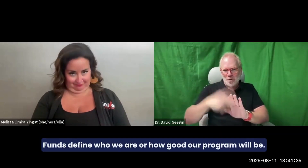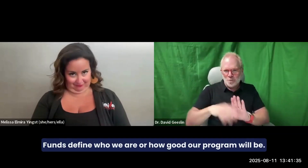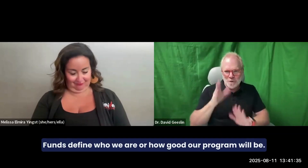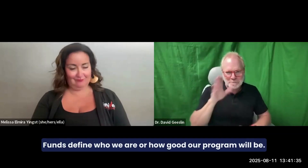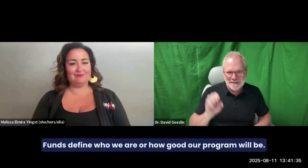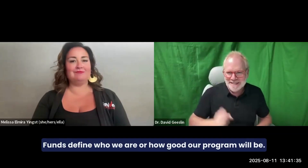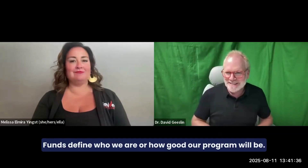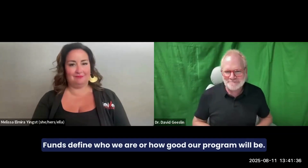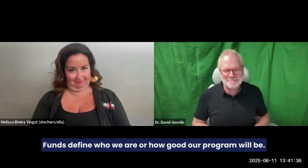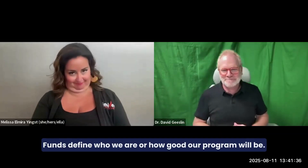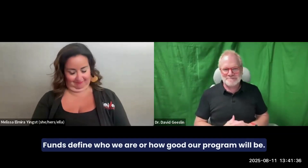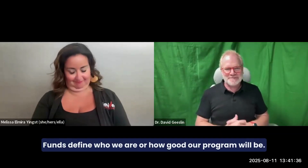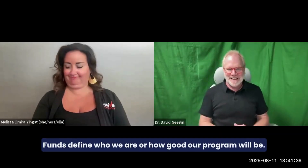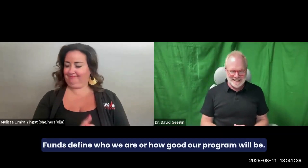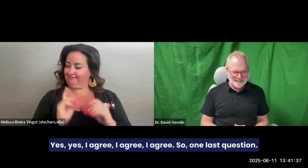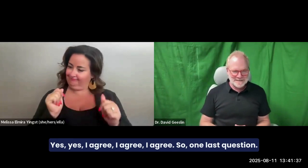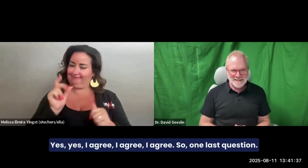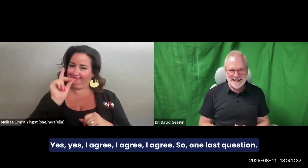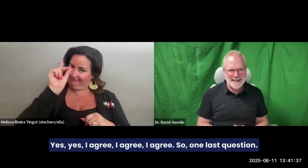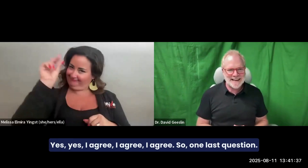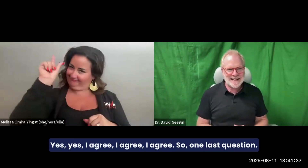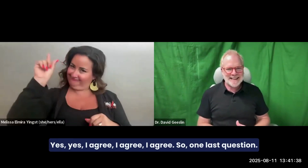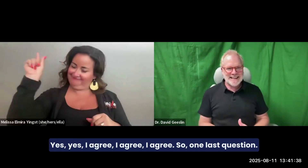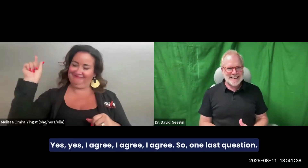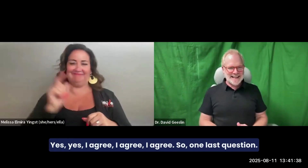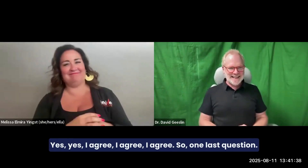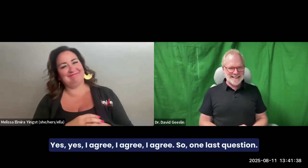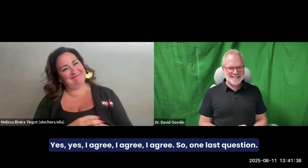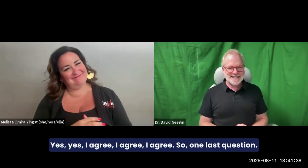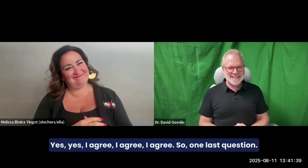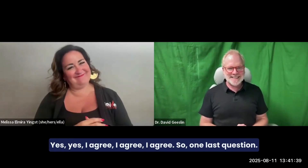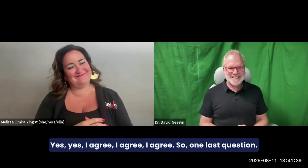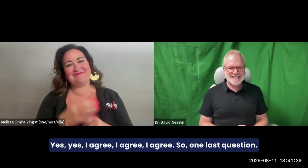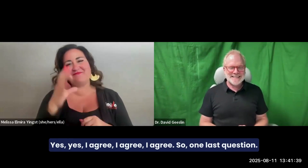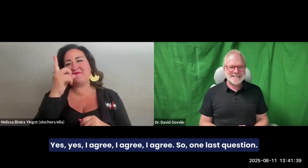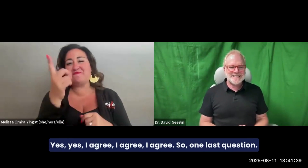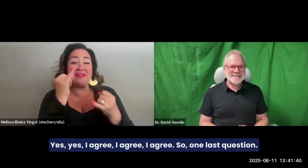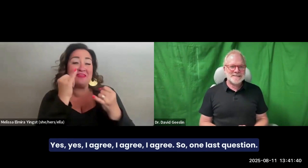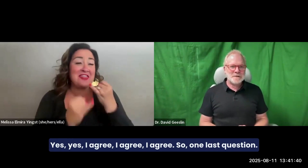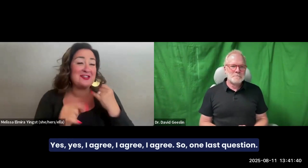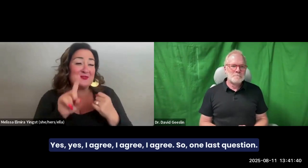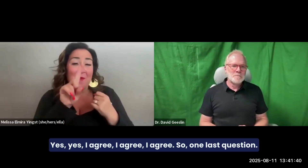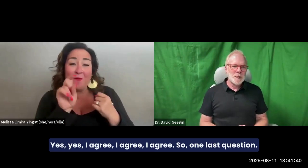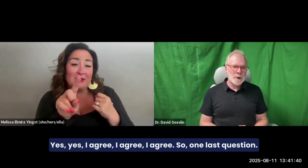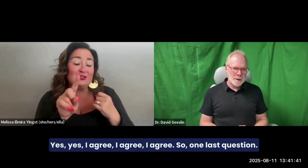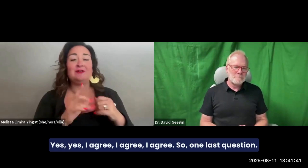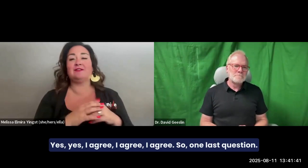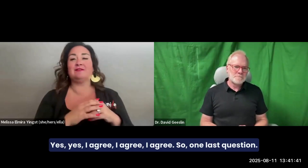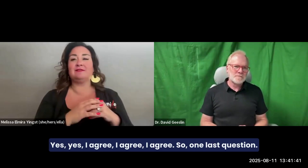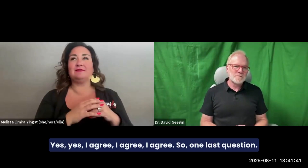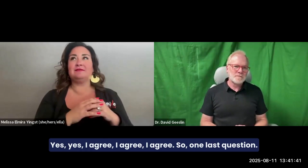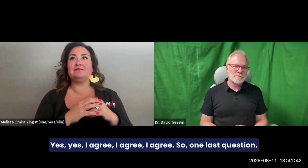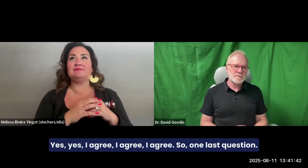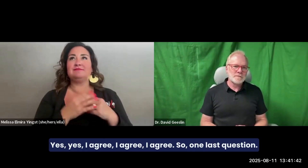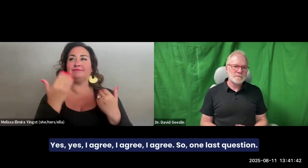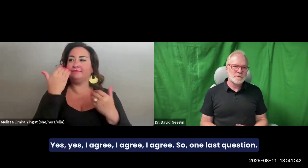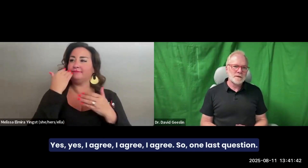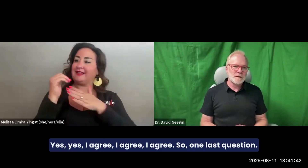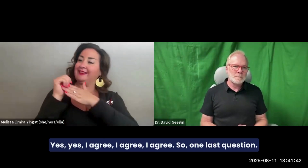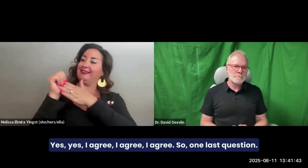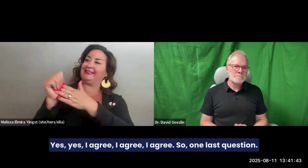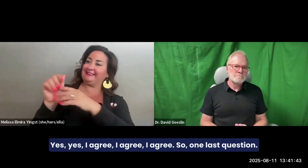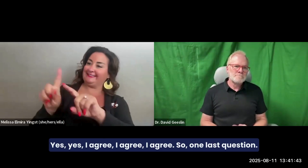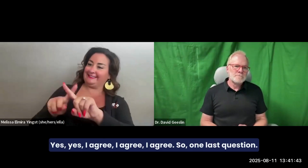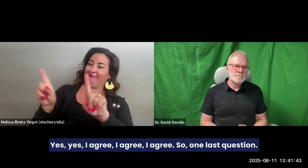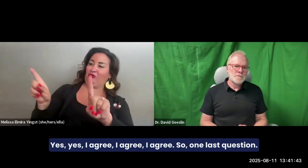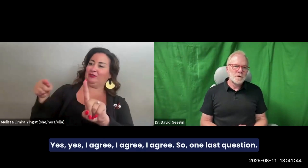define who we are or how good our program will be. Yes, yes, I agree. I agree. I agree. So, one